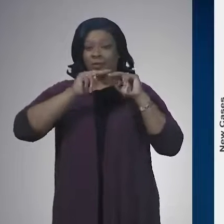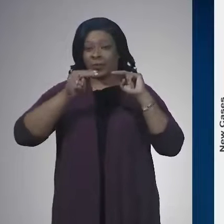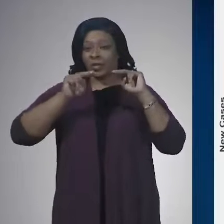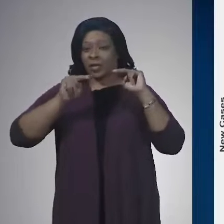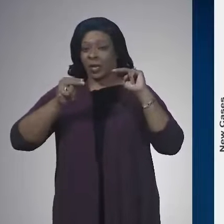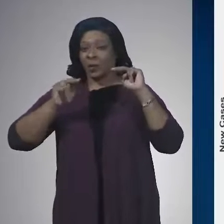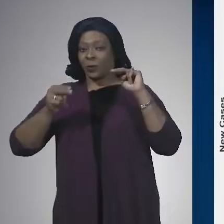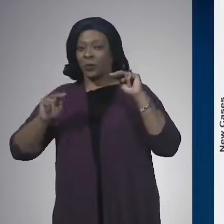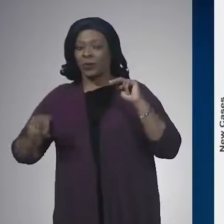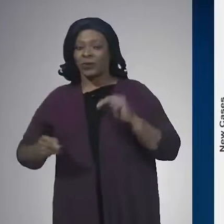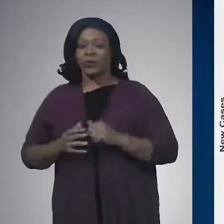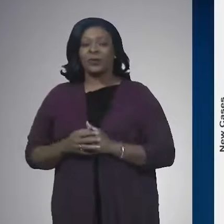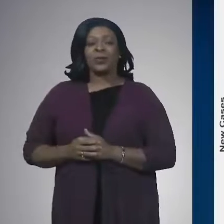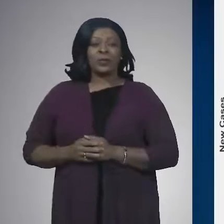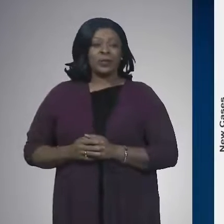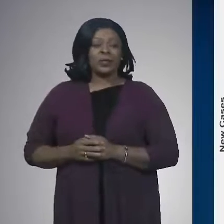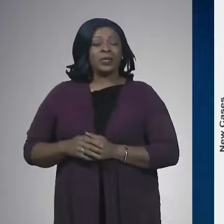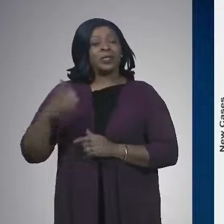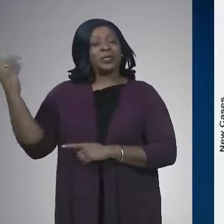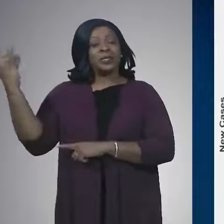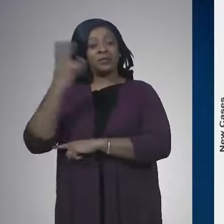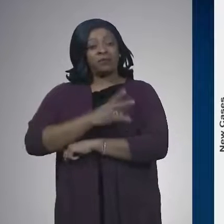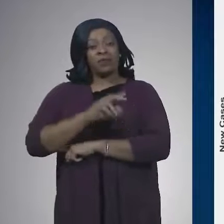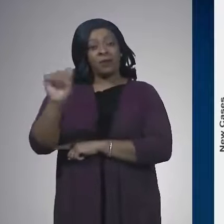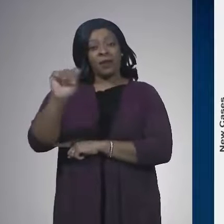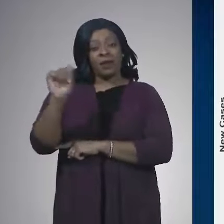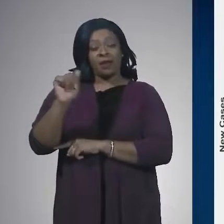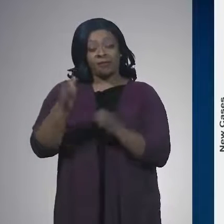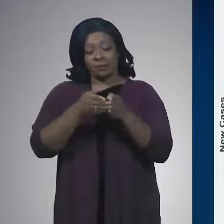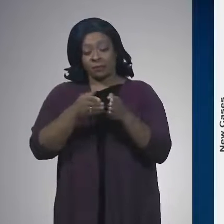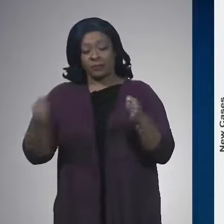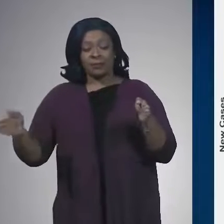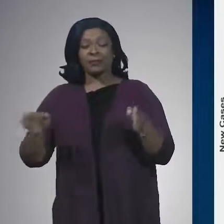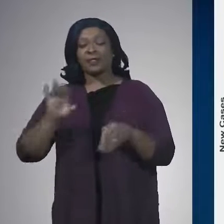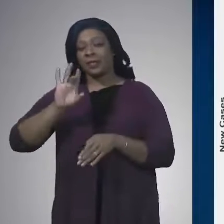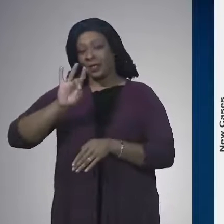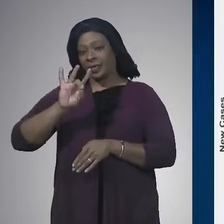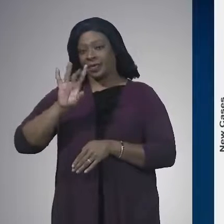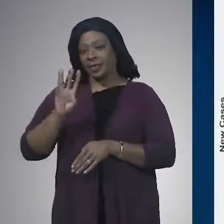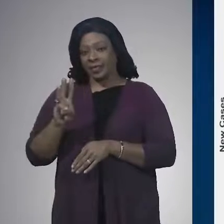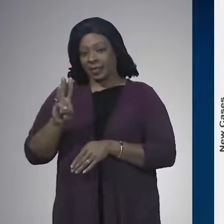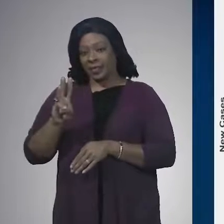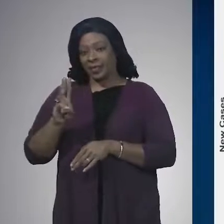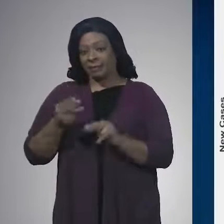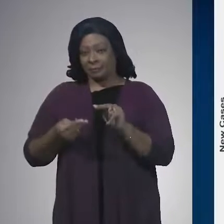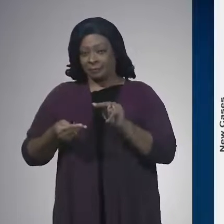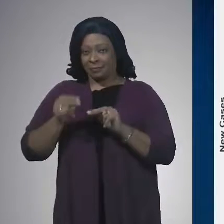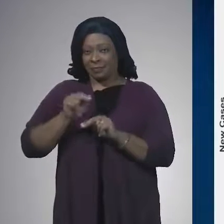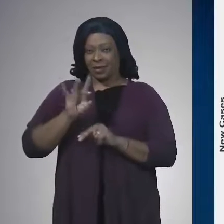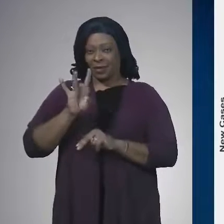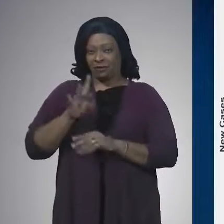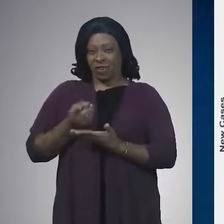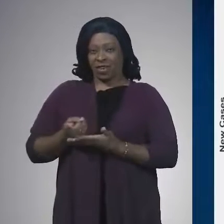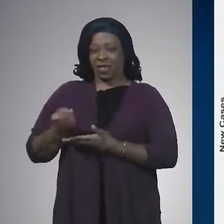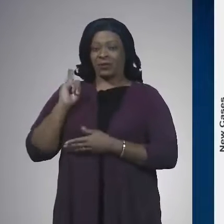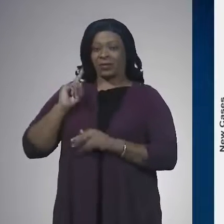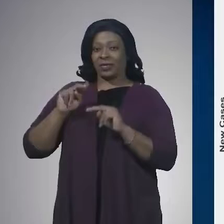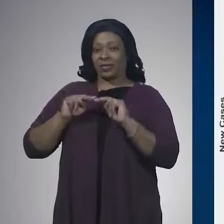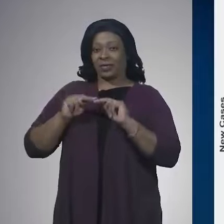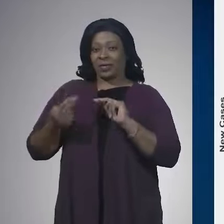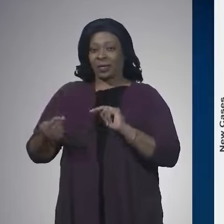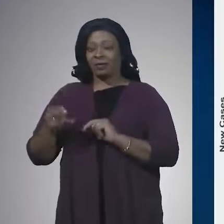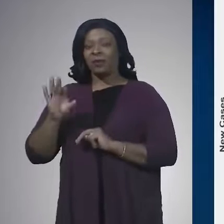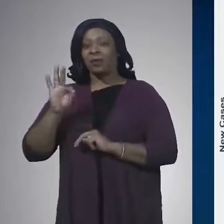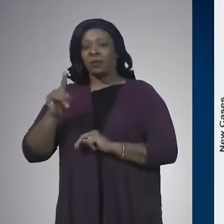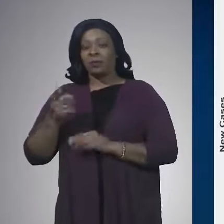downward. The 7-day average of cases per day is 86, up from 84 this time last week and down from 91